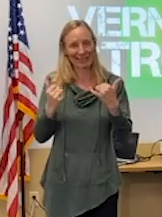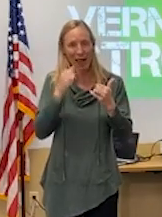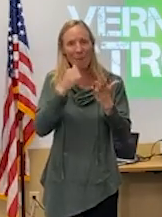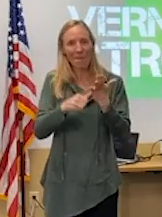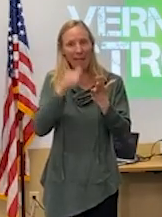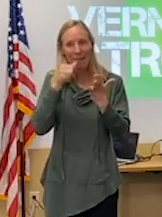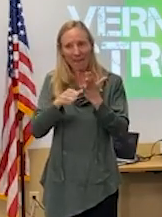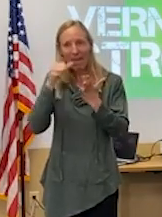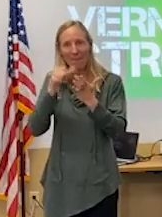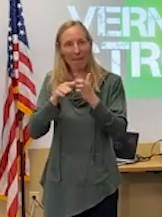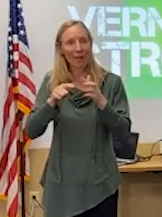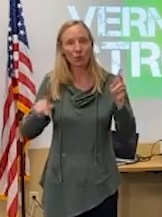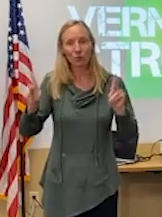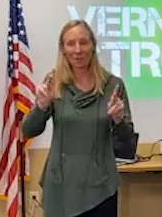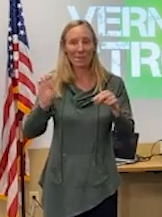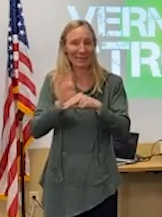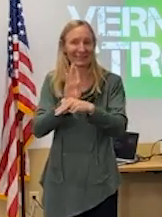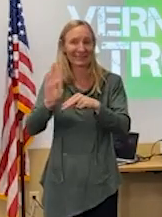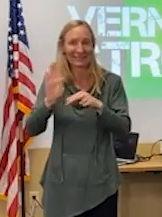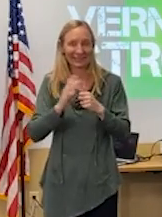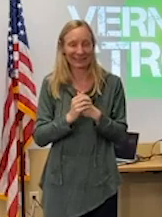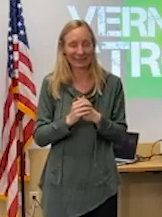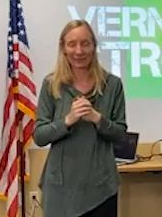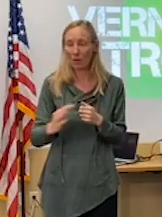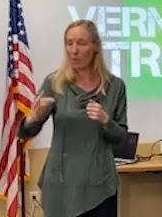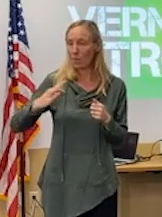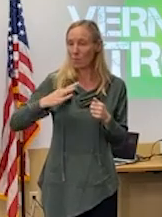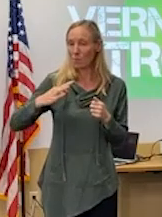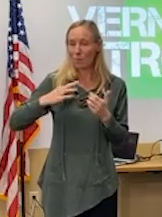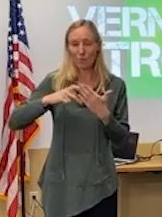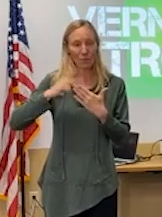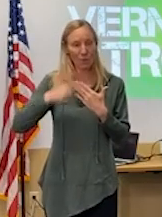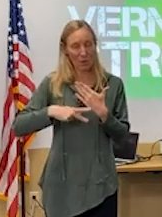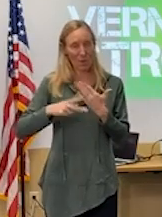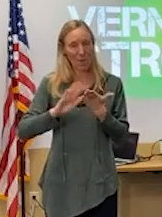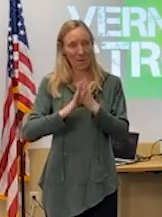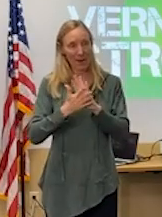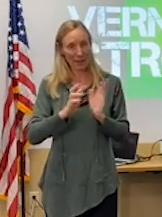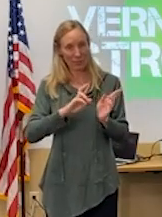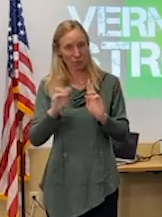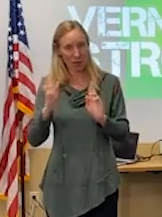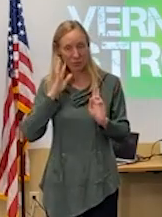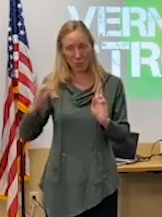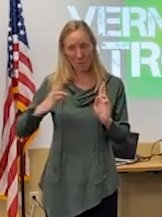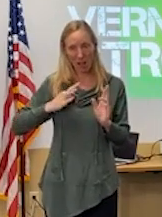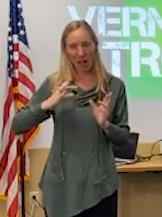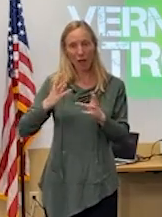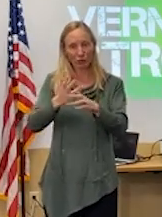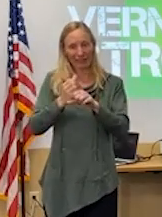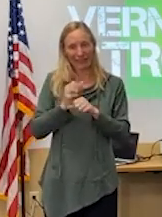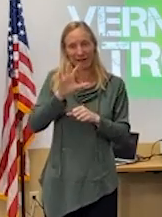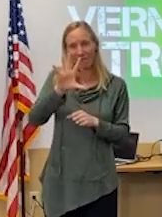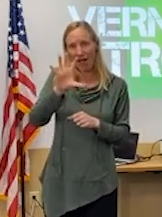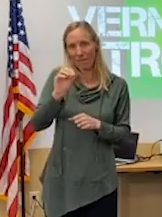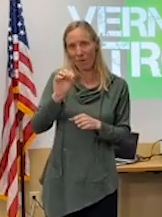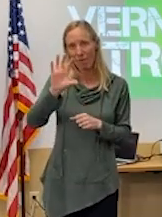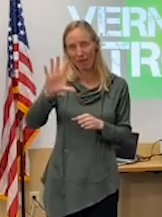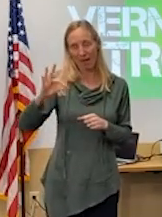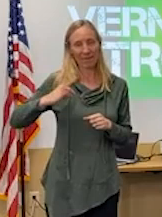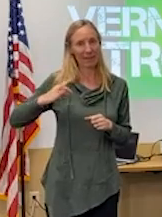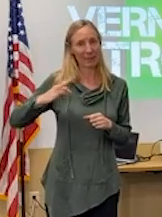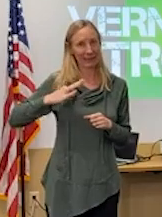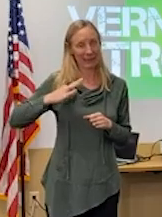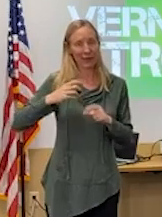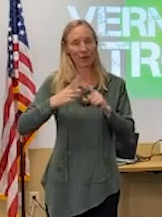out the door. Since the program application went live, we have received 505 applications from Vermont